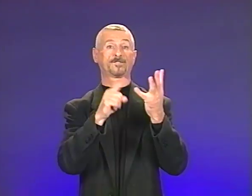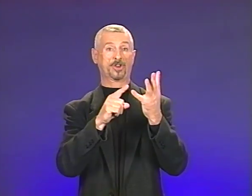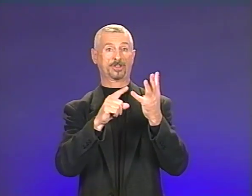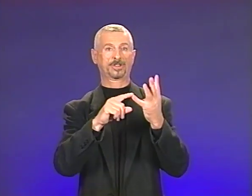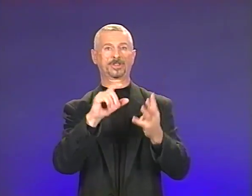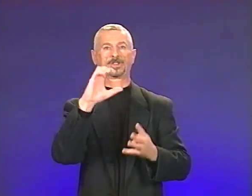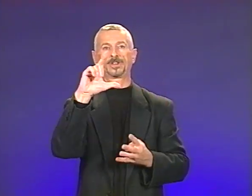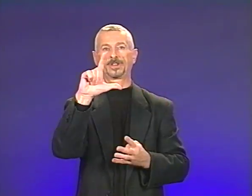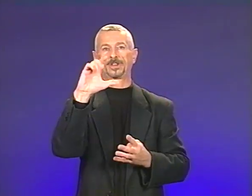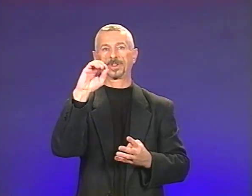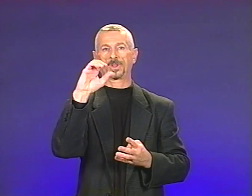repeated indexing.